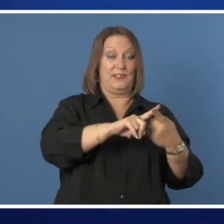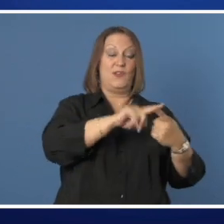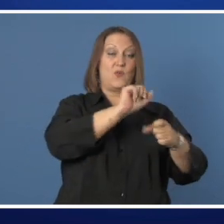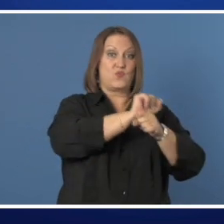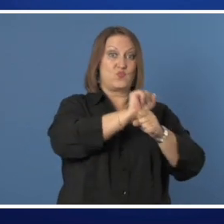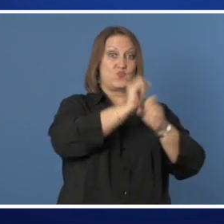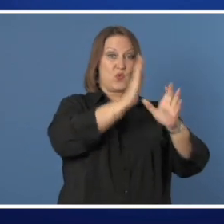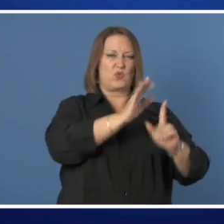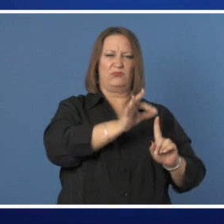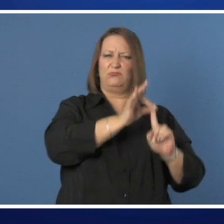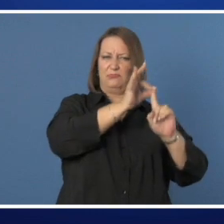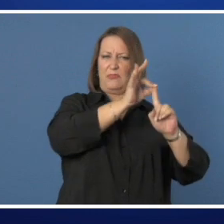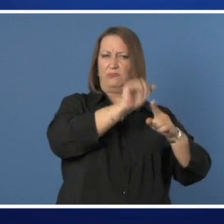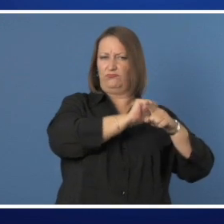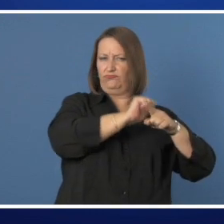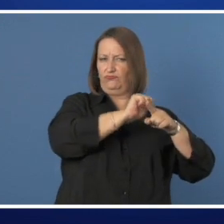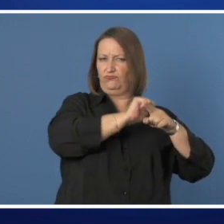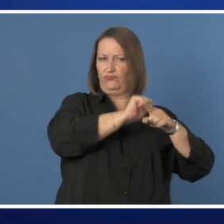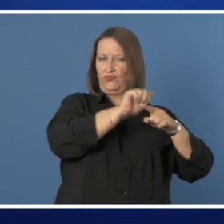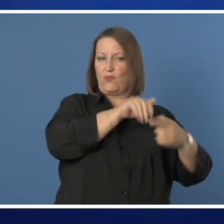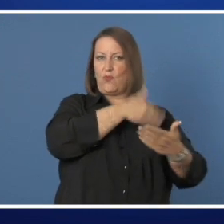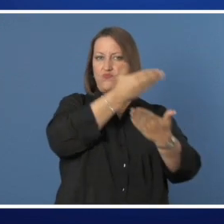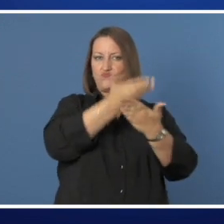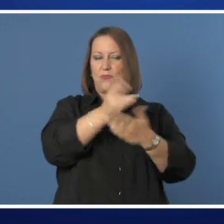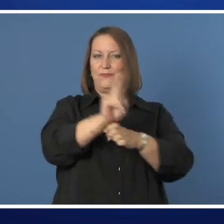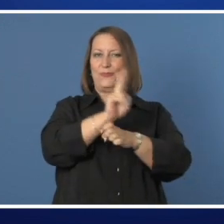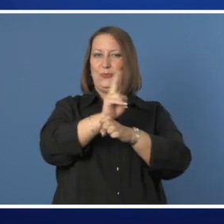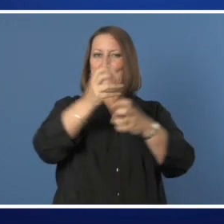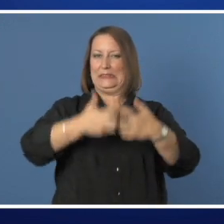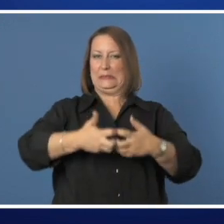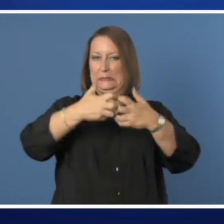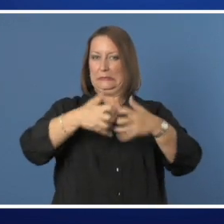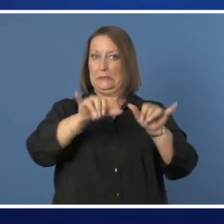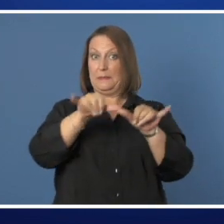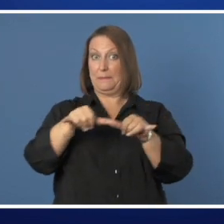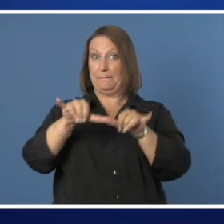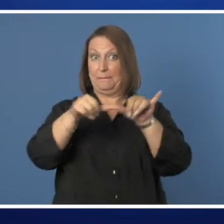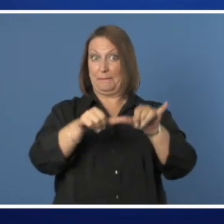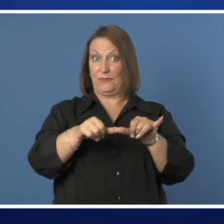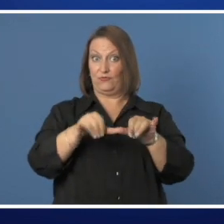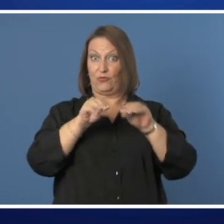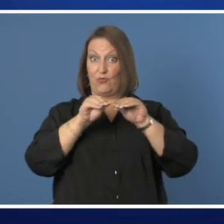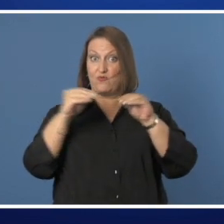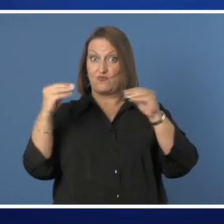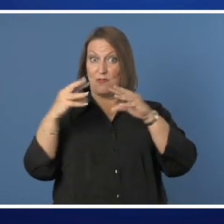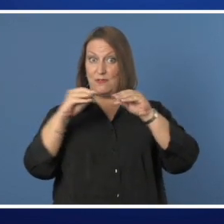until trained personnel with specialized equipment are on the scene.